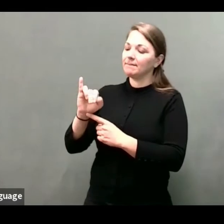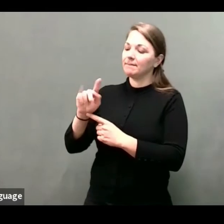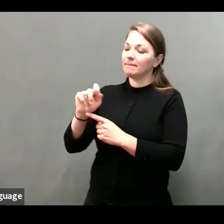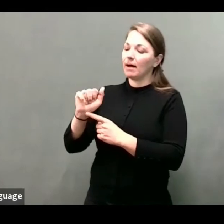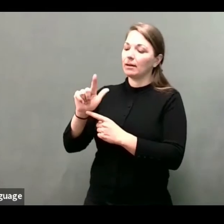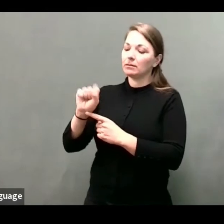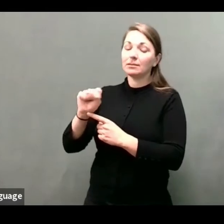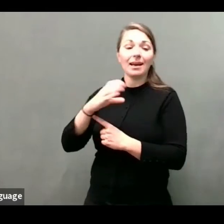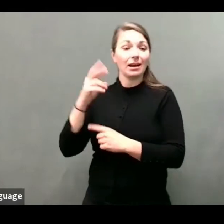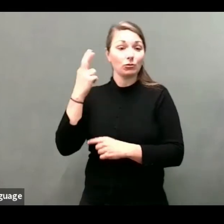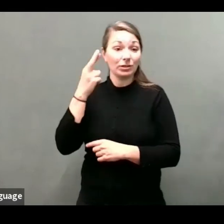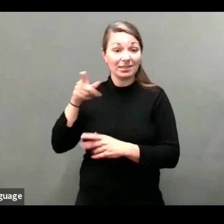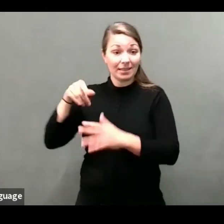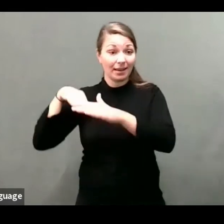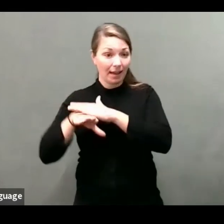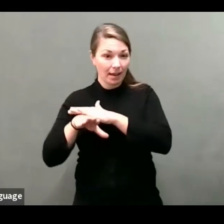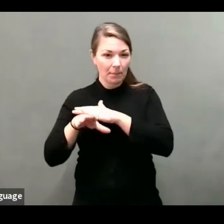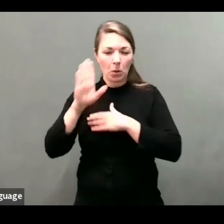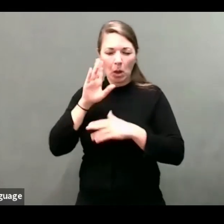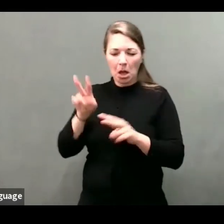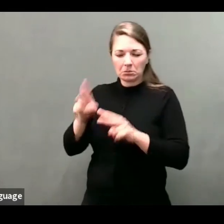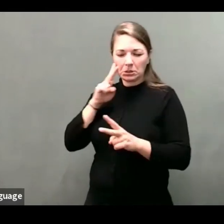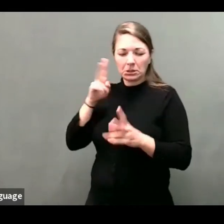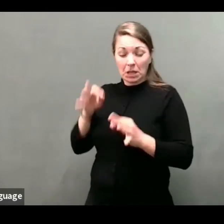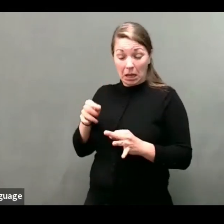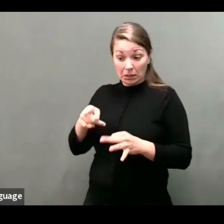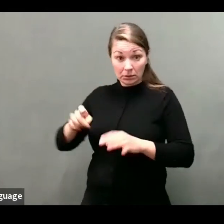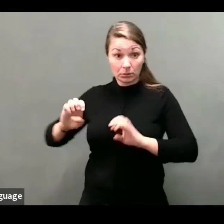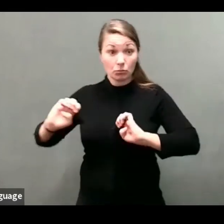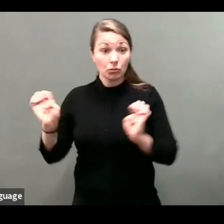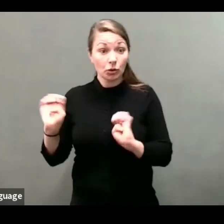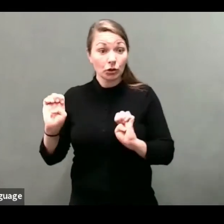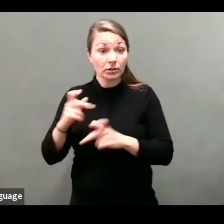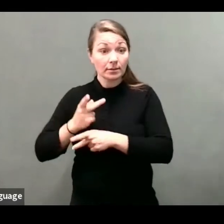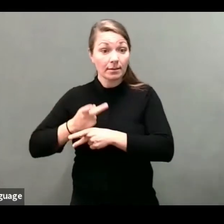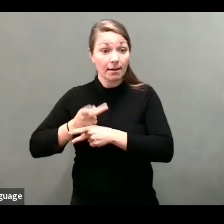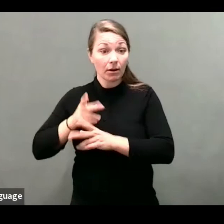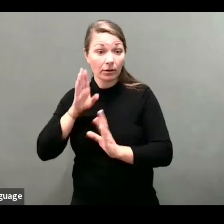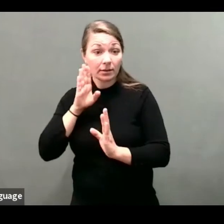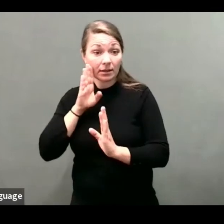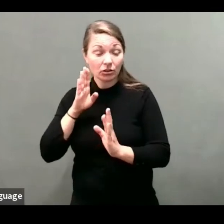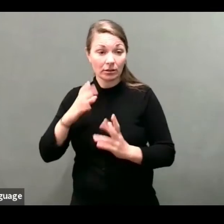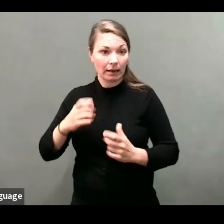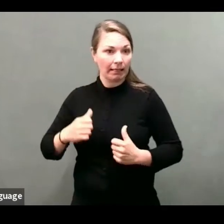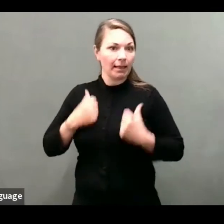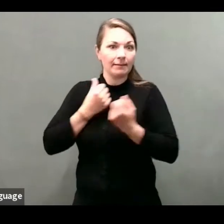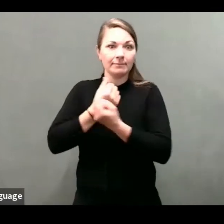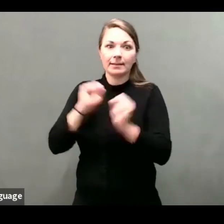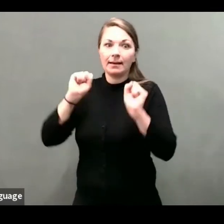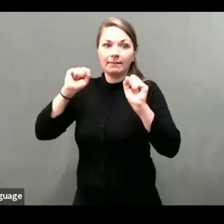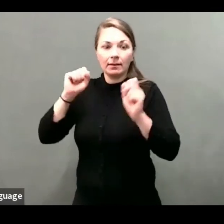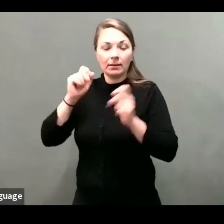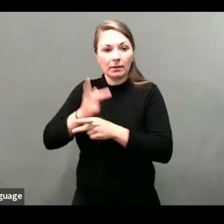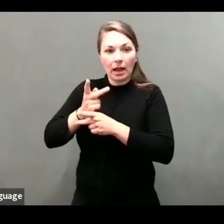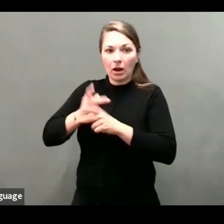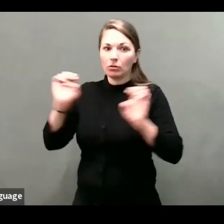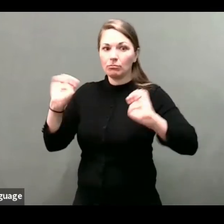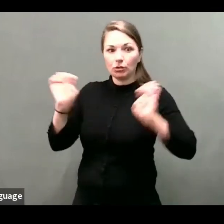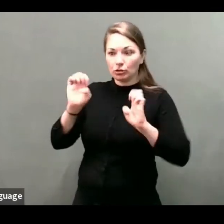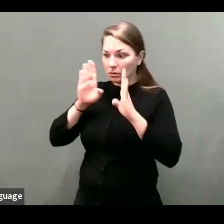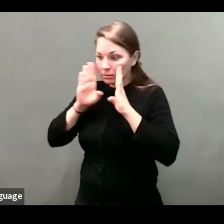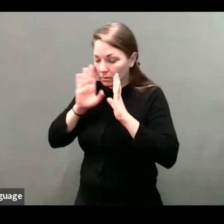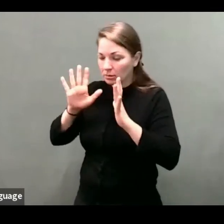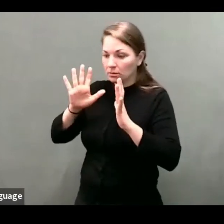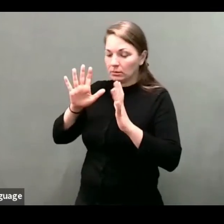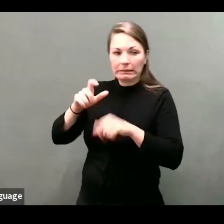less urgent based on whether they need or may need like life-saving care, or whether there's